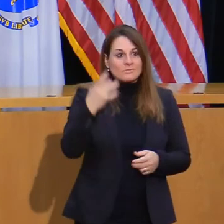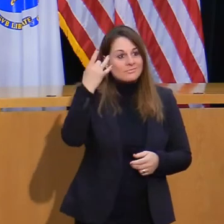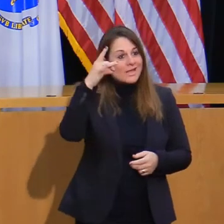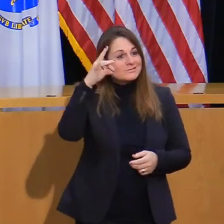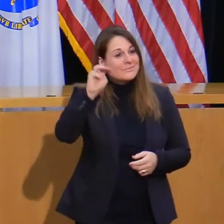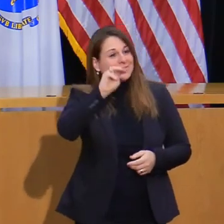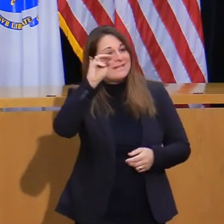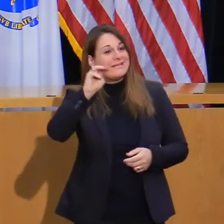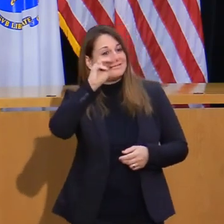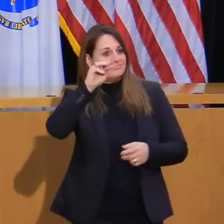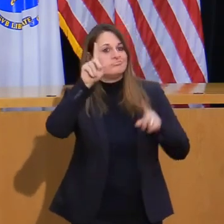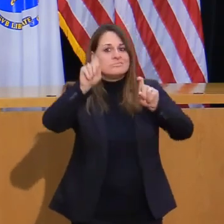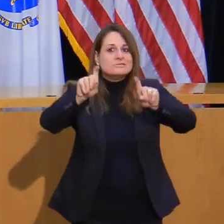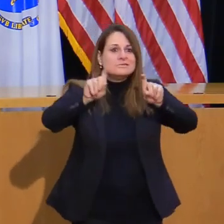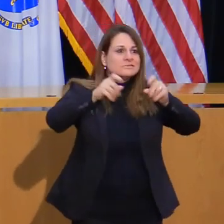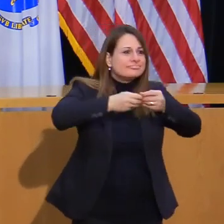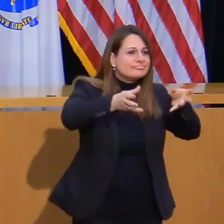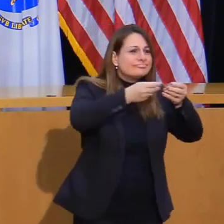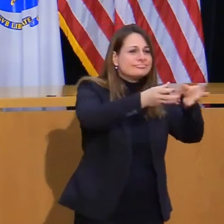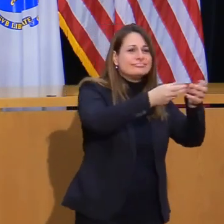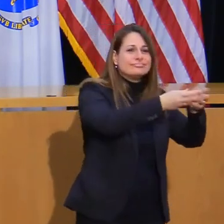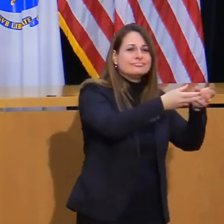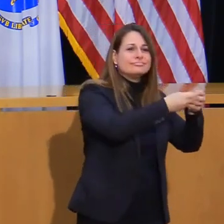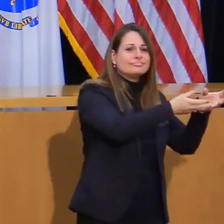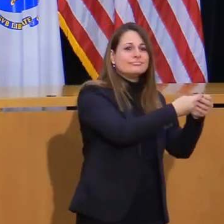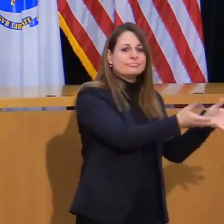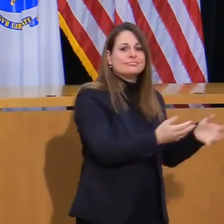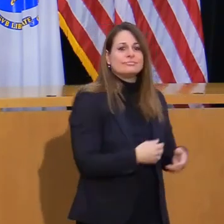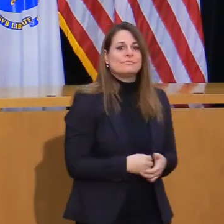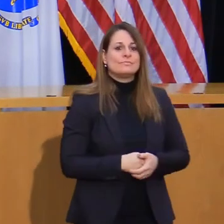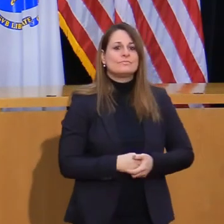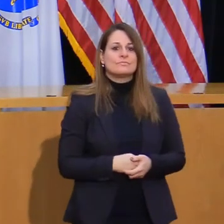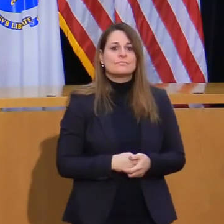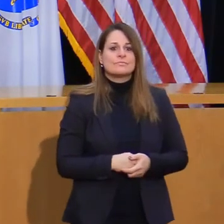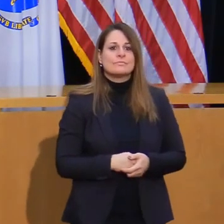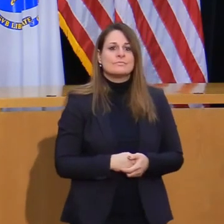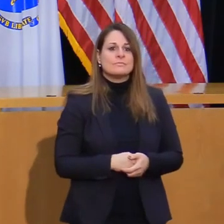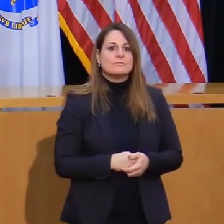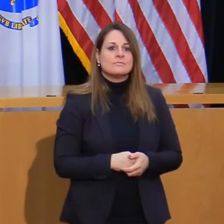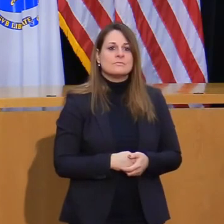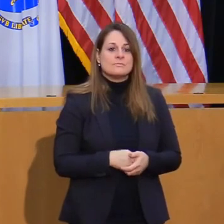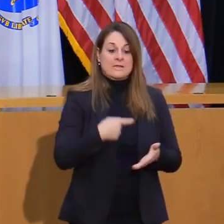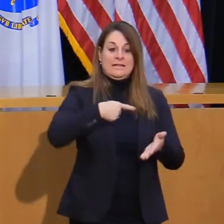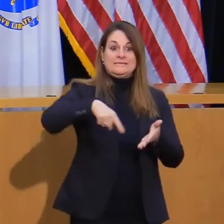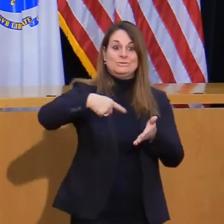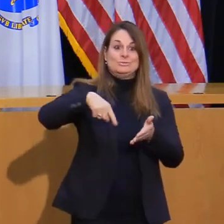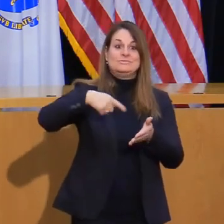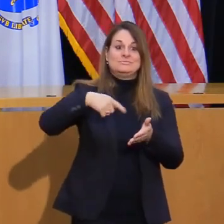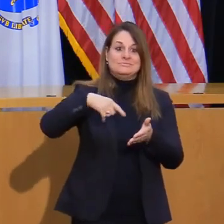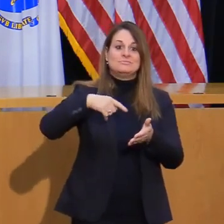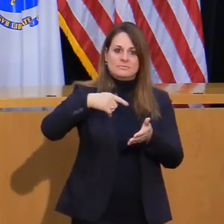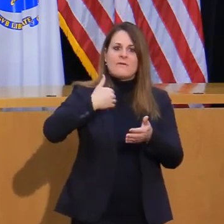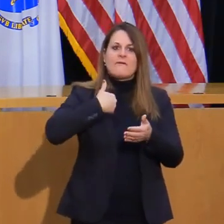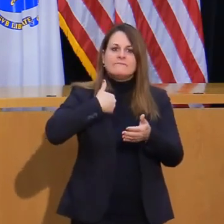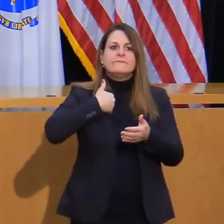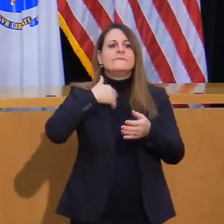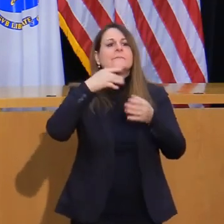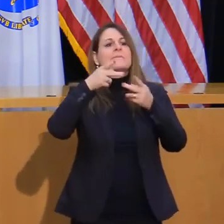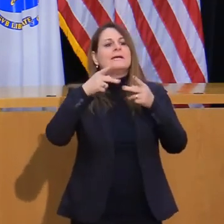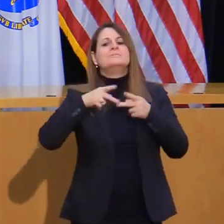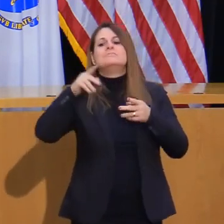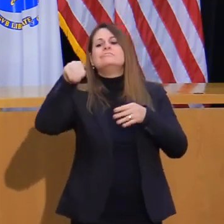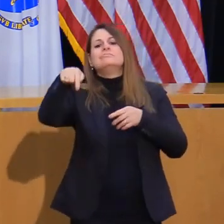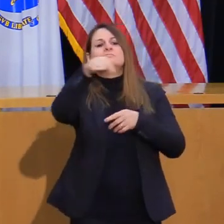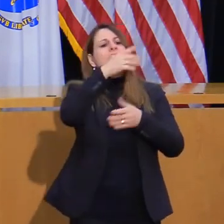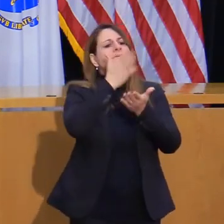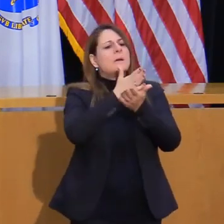2 million tests being conducted at the Commonwealth's free Stop the Spread testing sites. 628 individuals are in